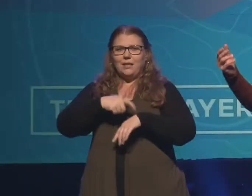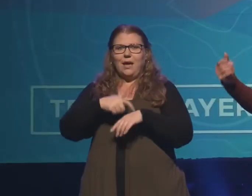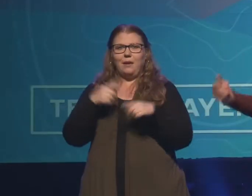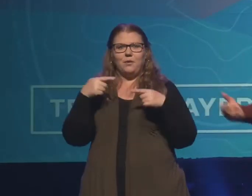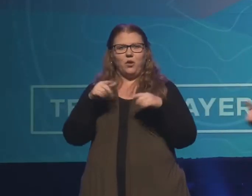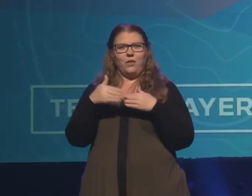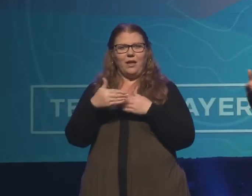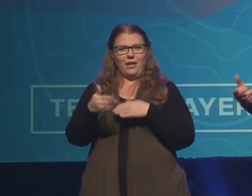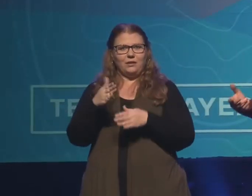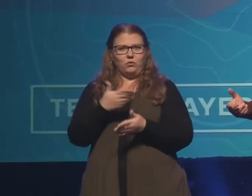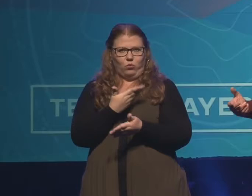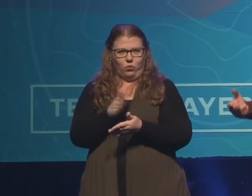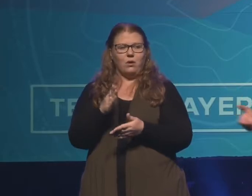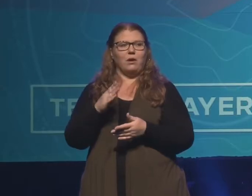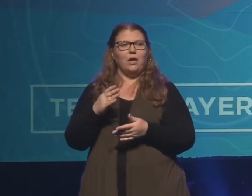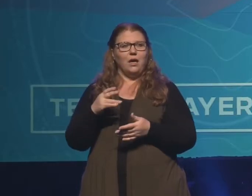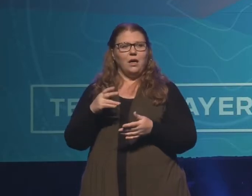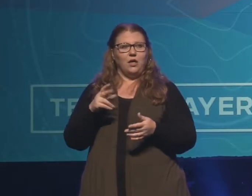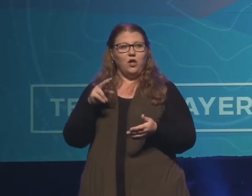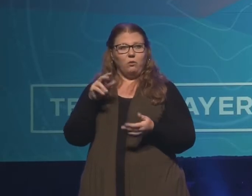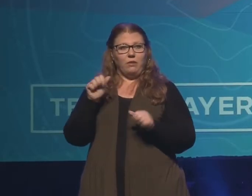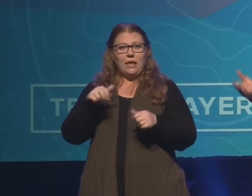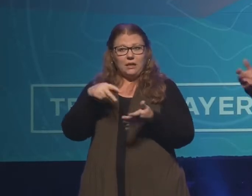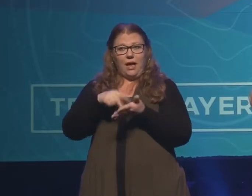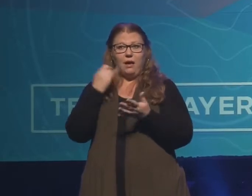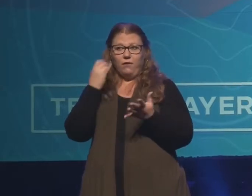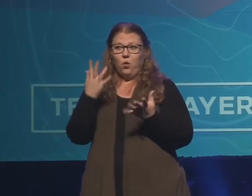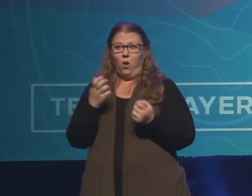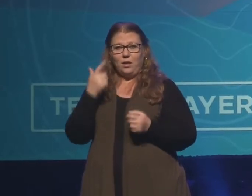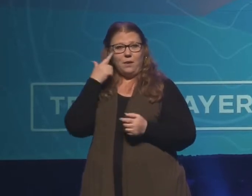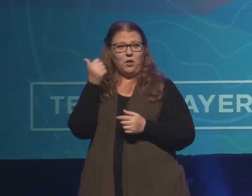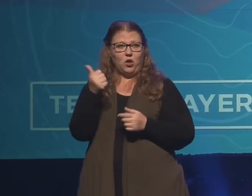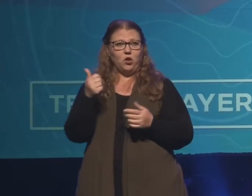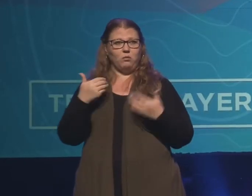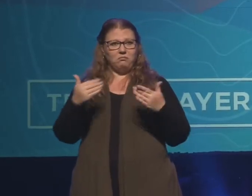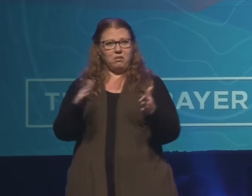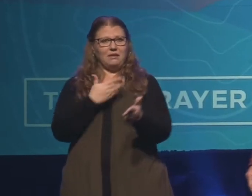you consider standing, it's up to you, but let's sing.